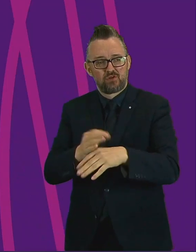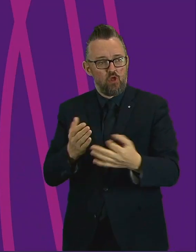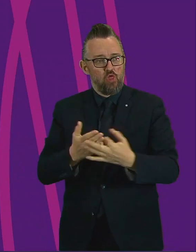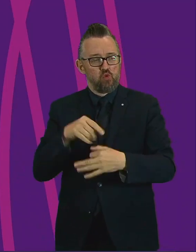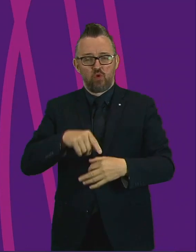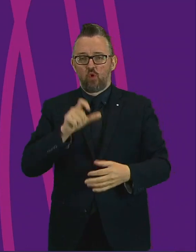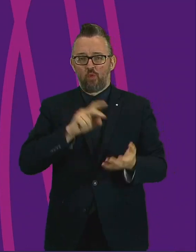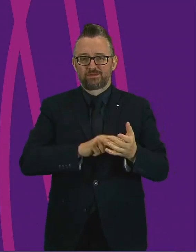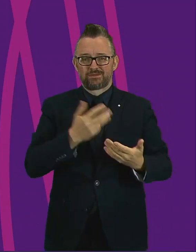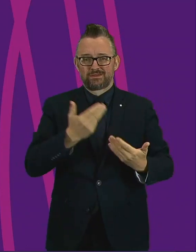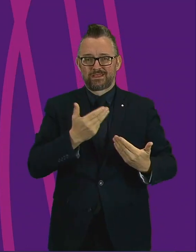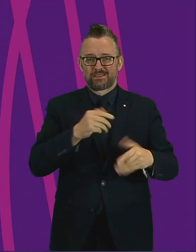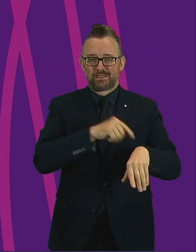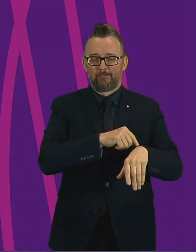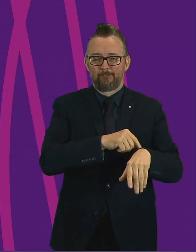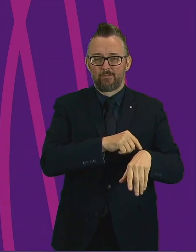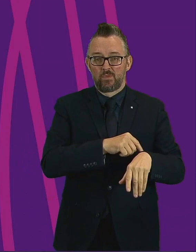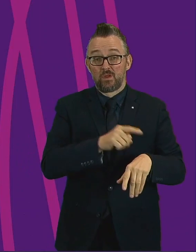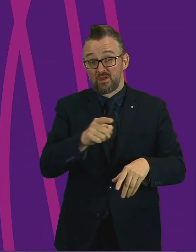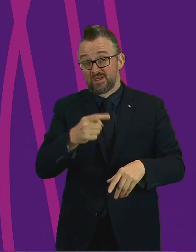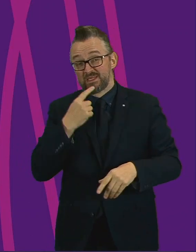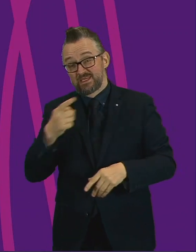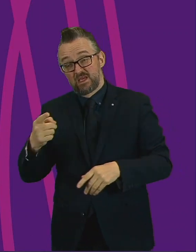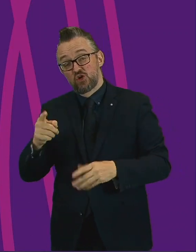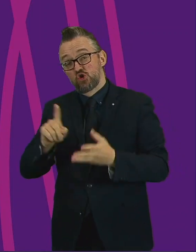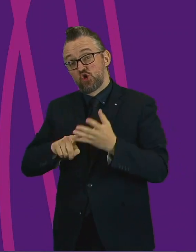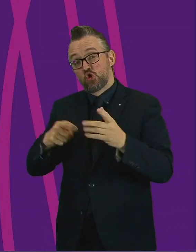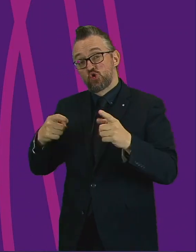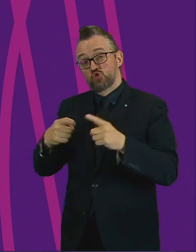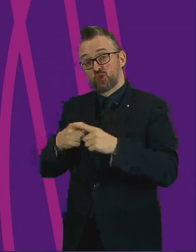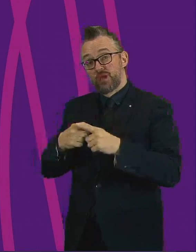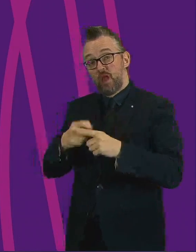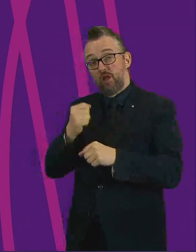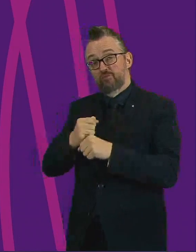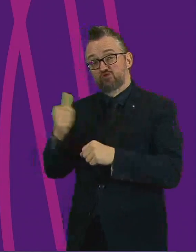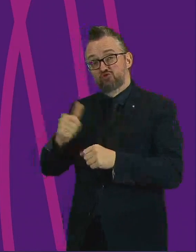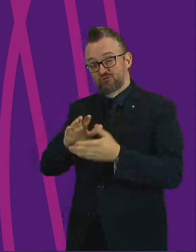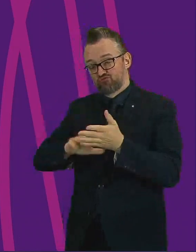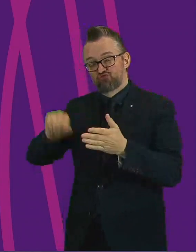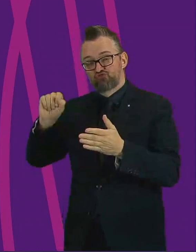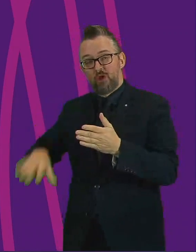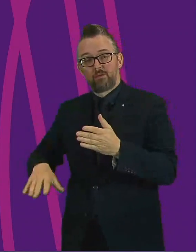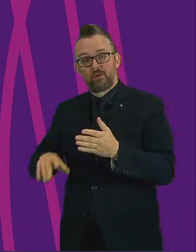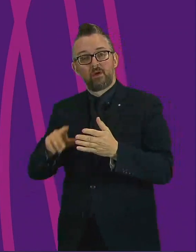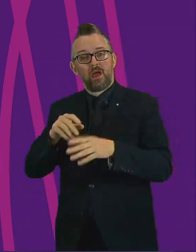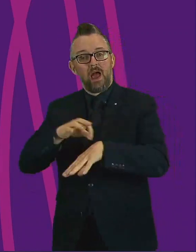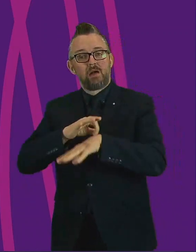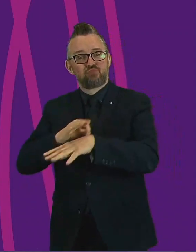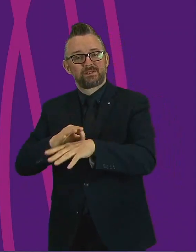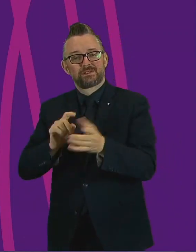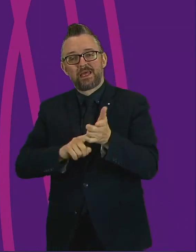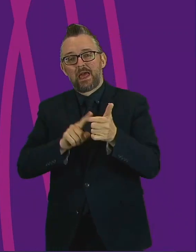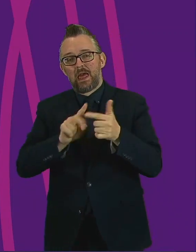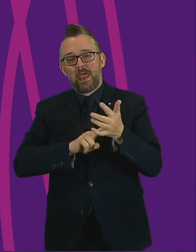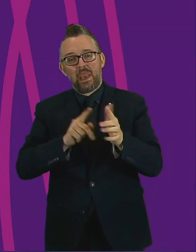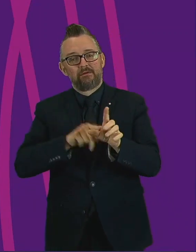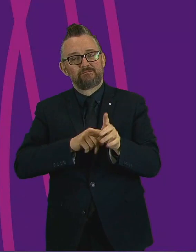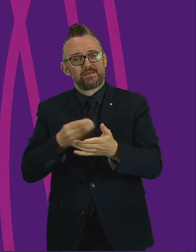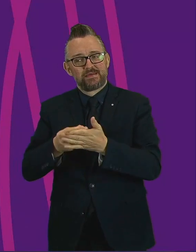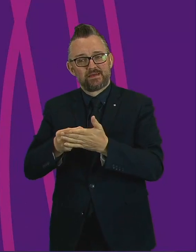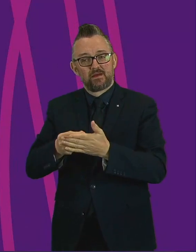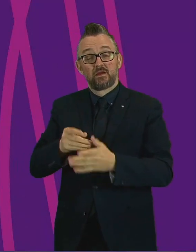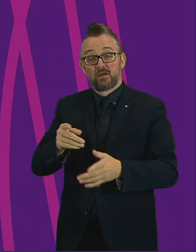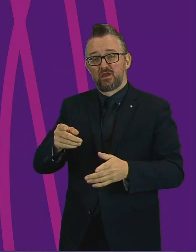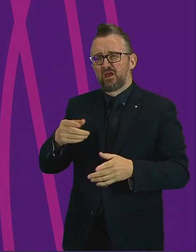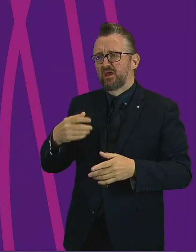beyond? And does she agree it's time the UK Government scrapped the apprenticeship levy? First Minister. The apprenticeship levy was introduced back in